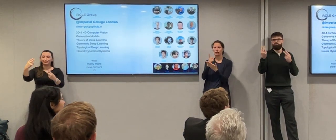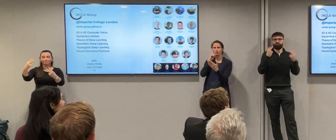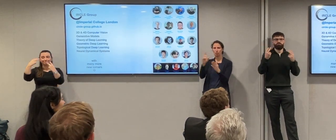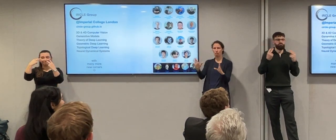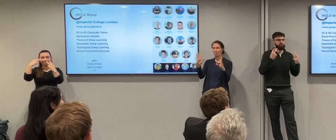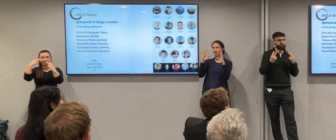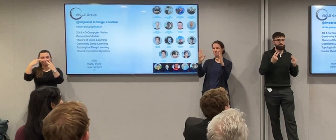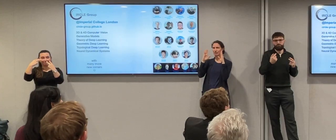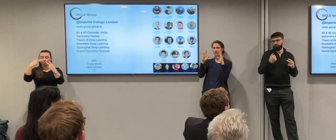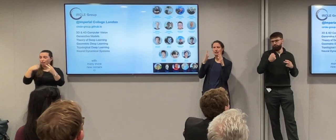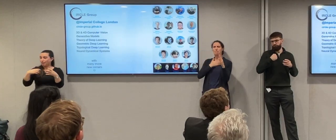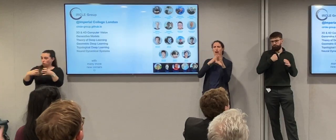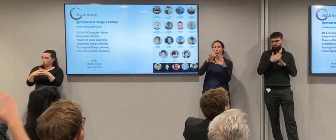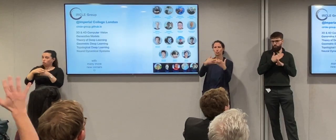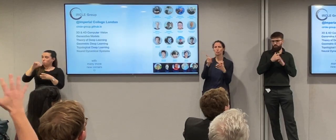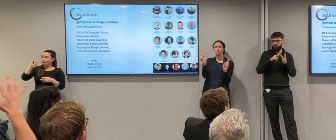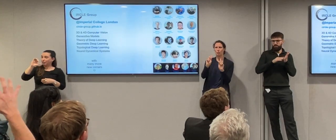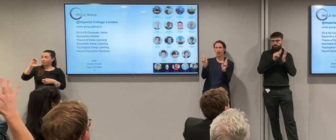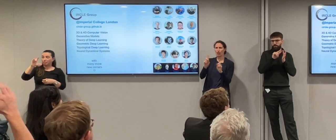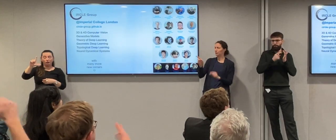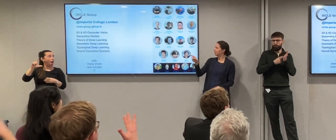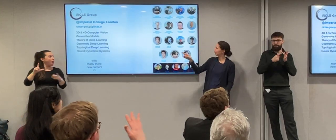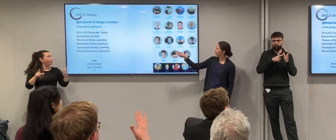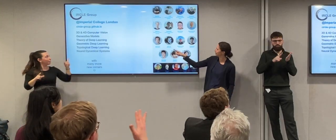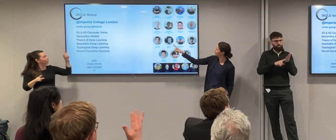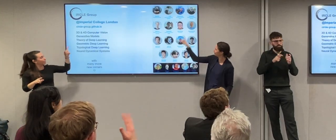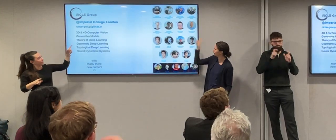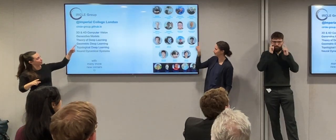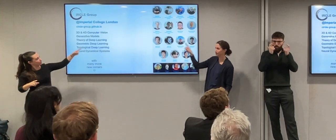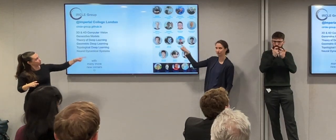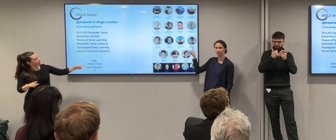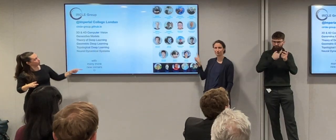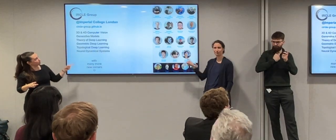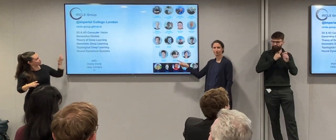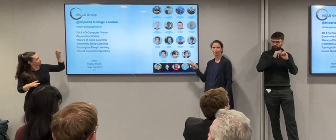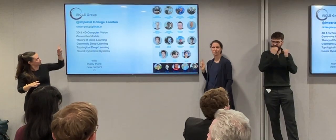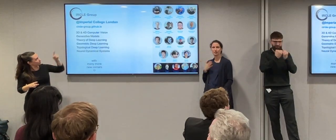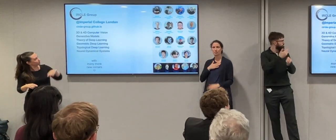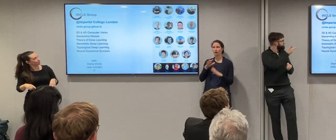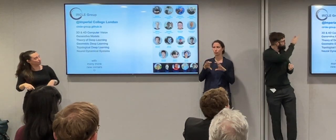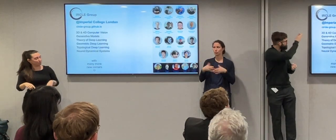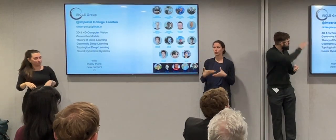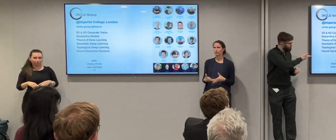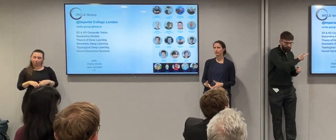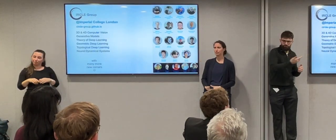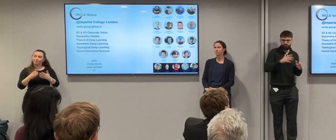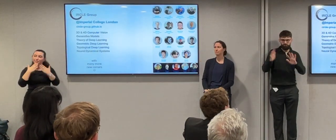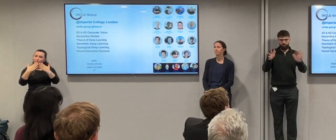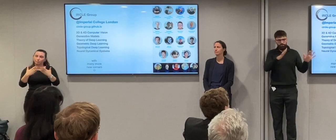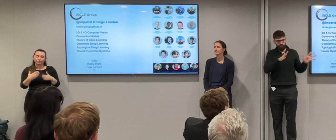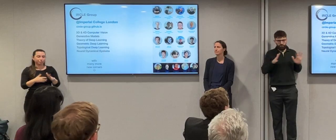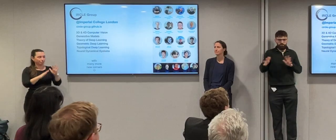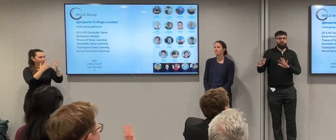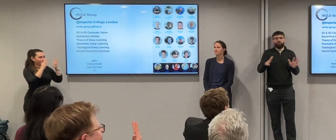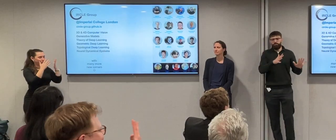group at Imperial College. These are the people that I should give credit to. So thank you.